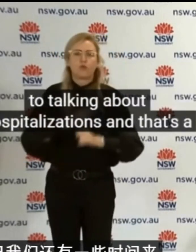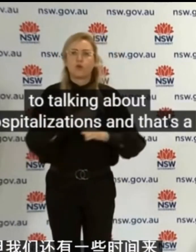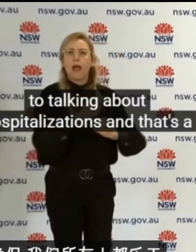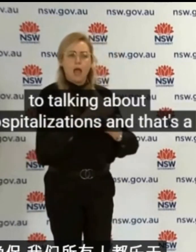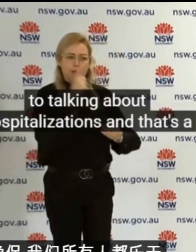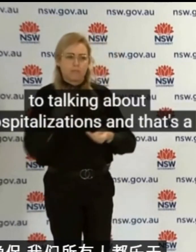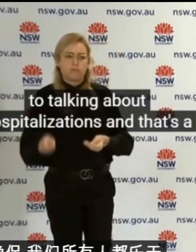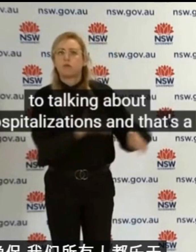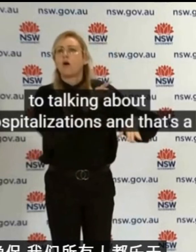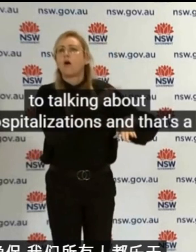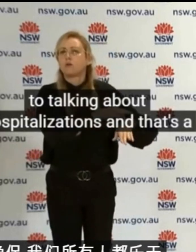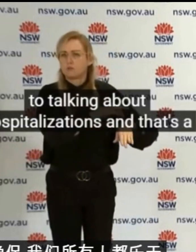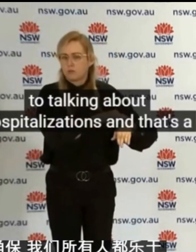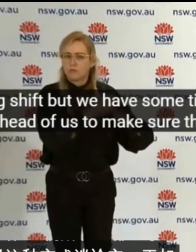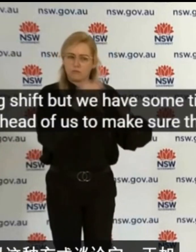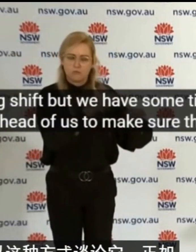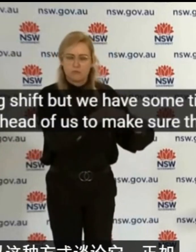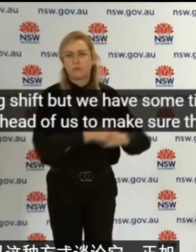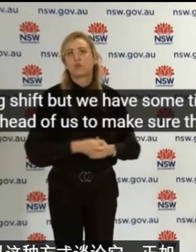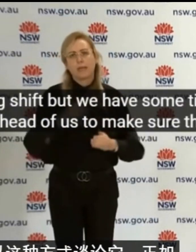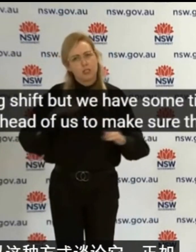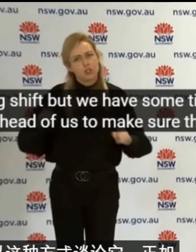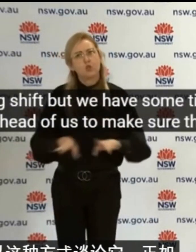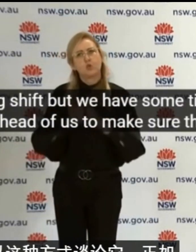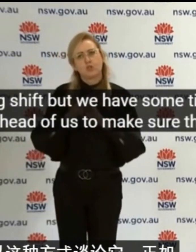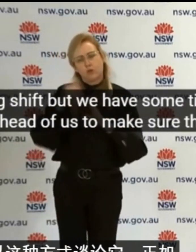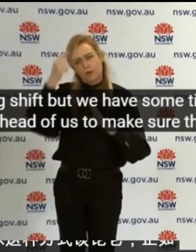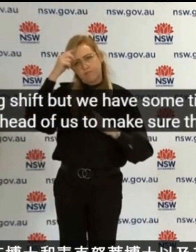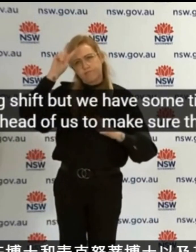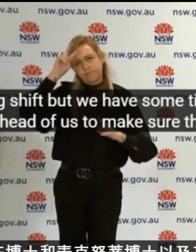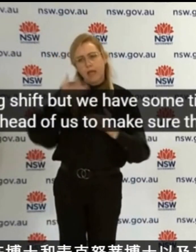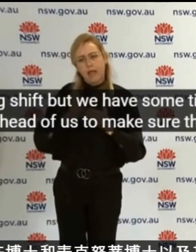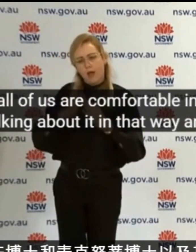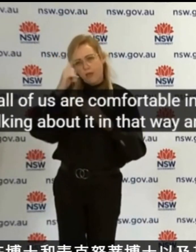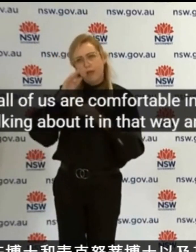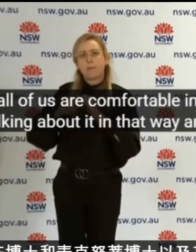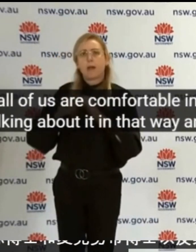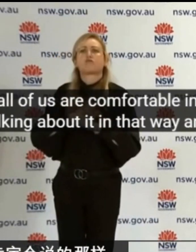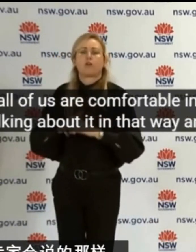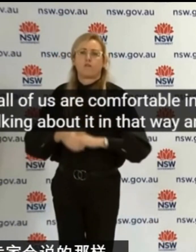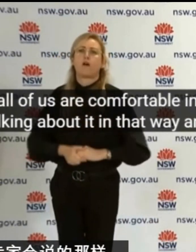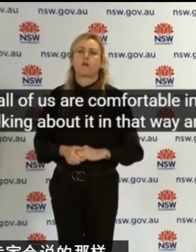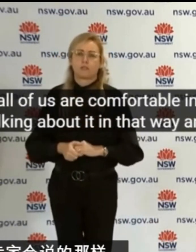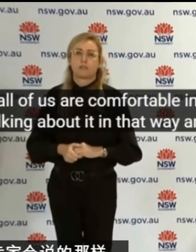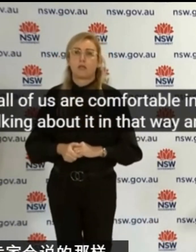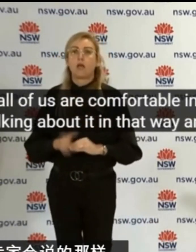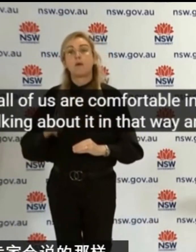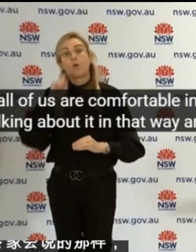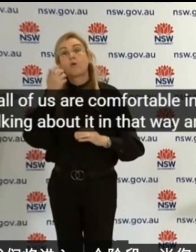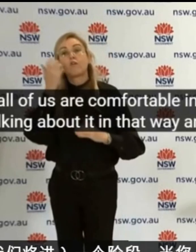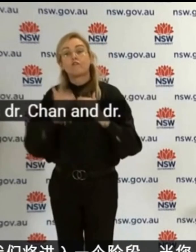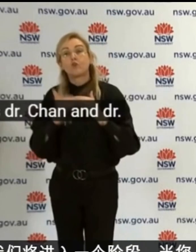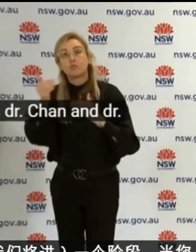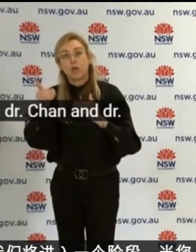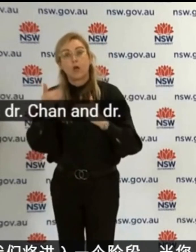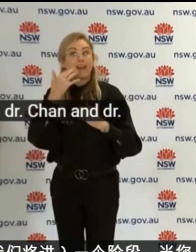comfortable in talking about it in that way. And as Dr. Chan and Dr. McAnulty and other health experts will say, we'll get to a stage when you have those high